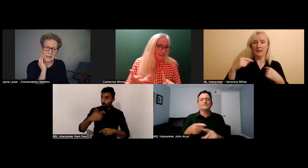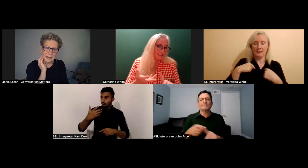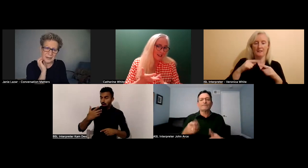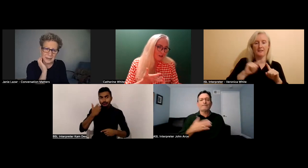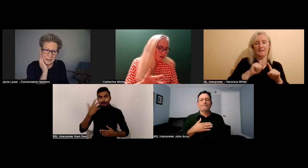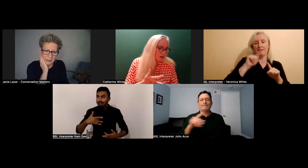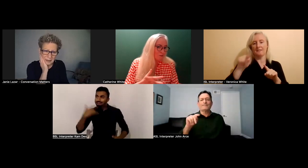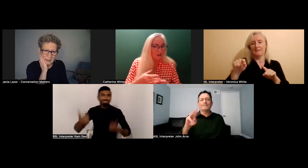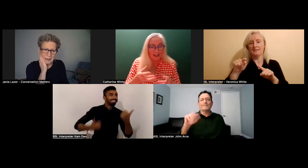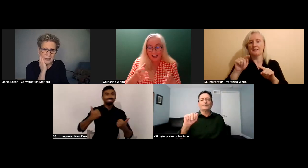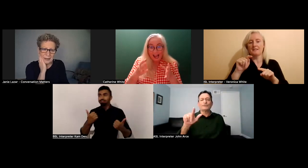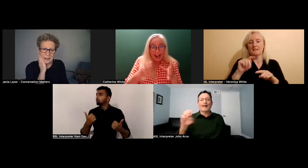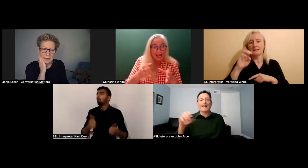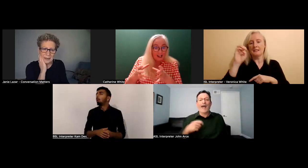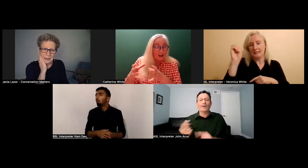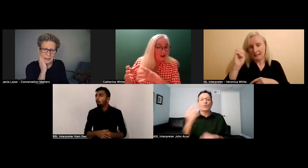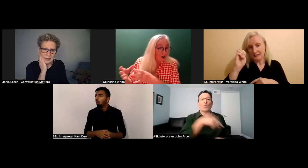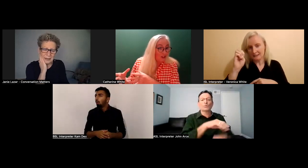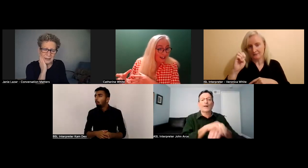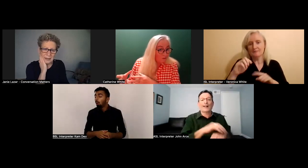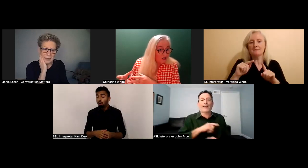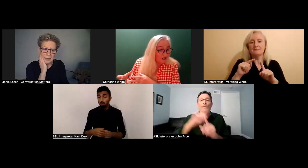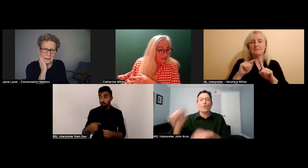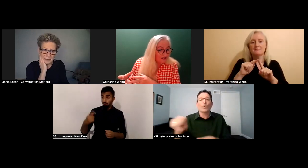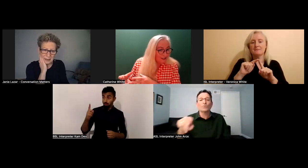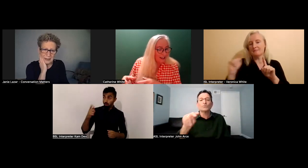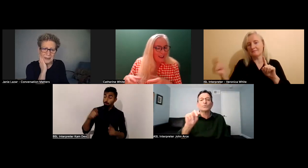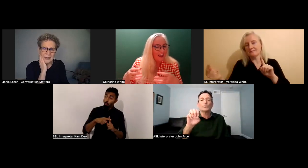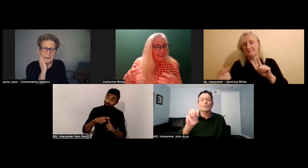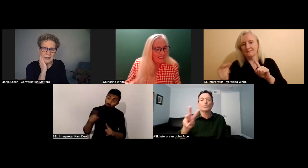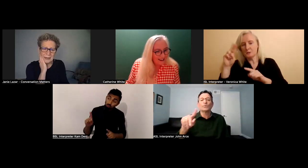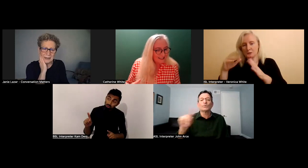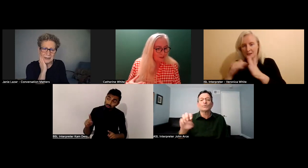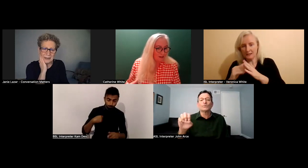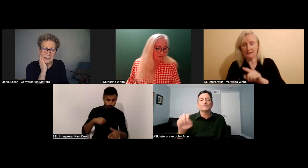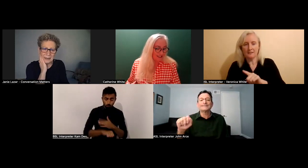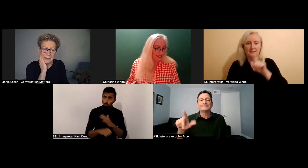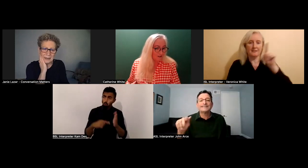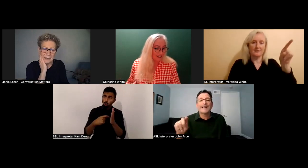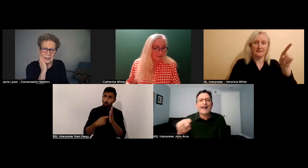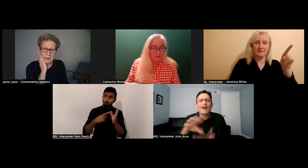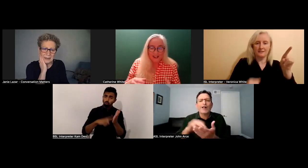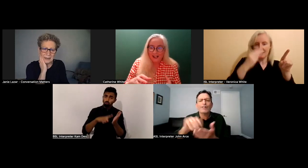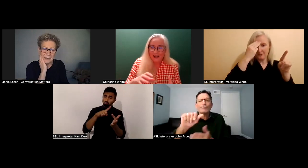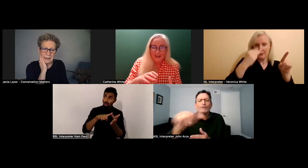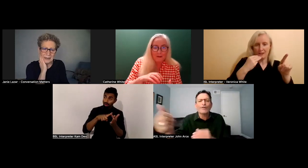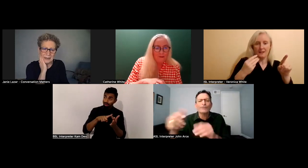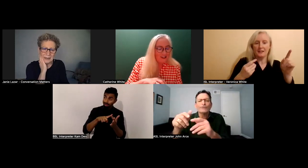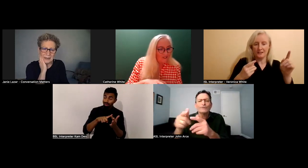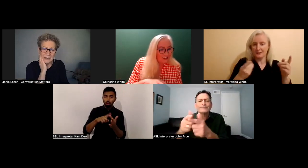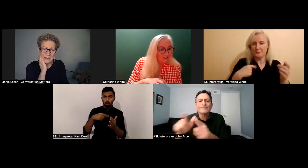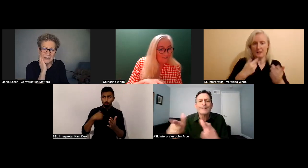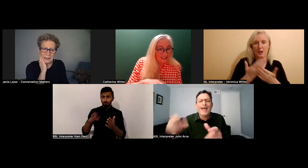to New Zealand, I could go to America and learn other languages. That is being missed out on.